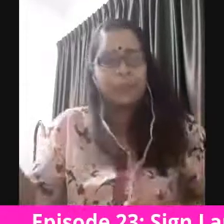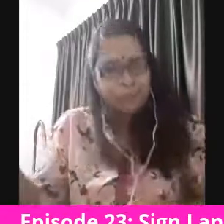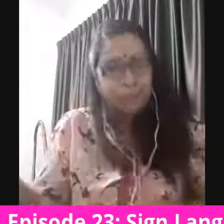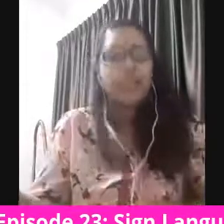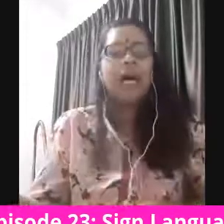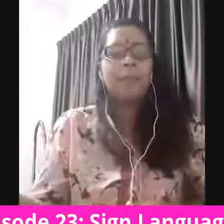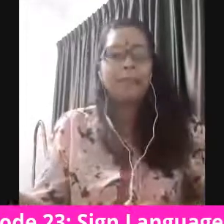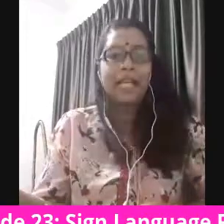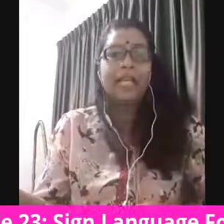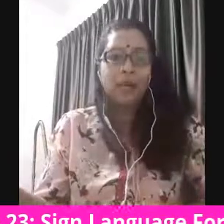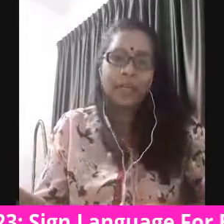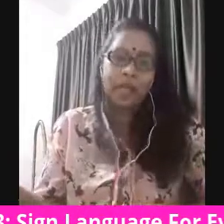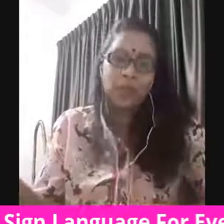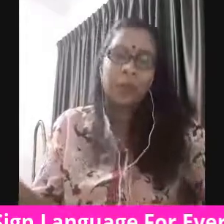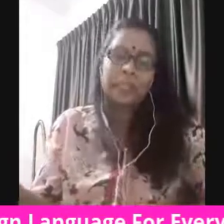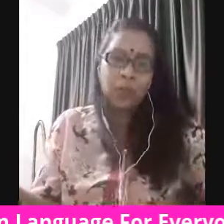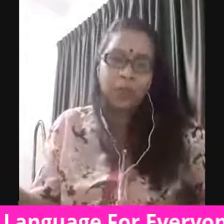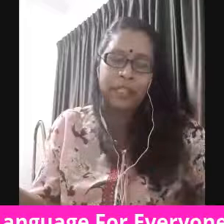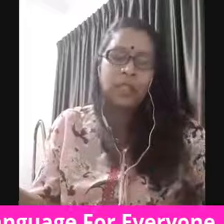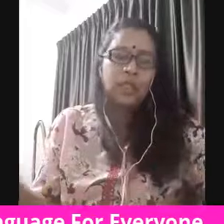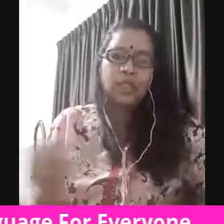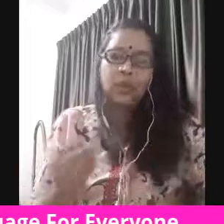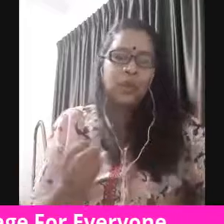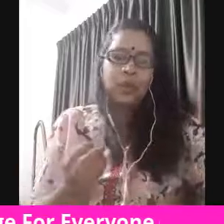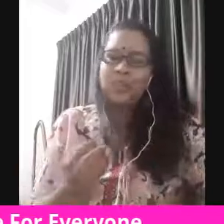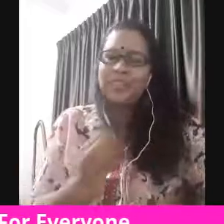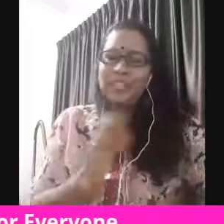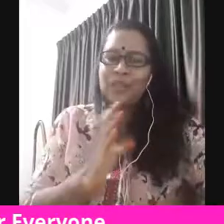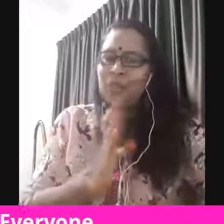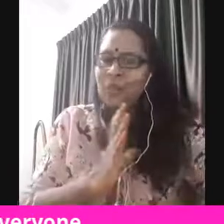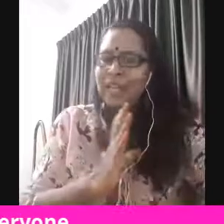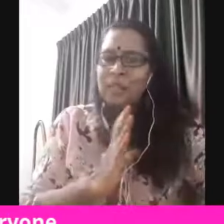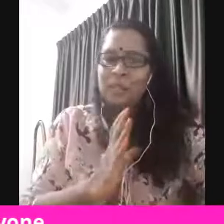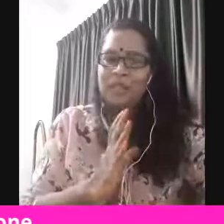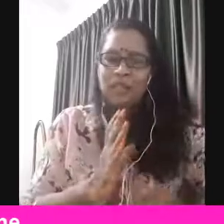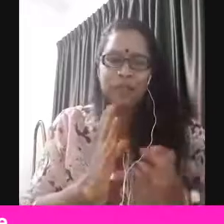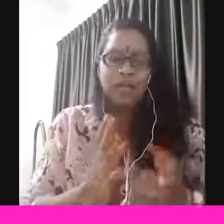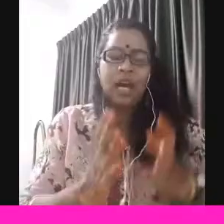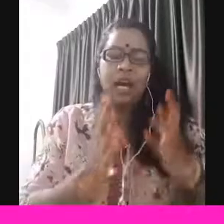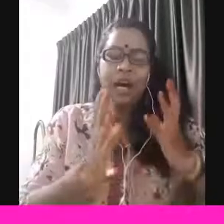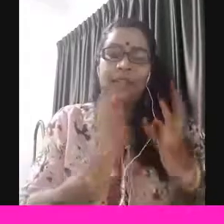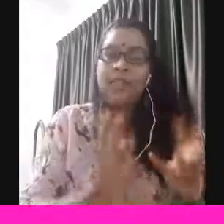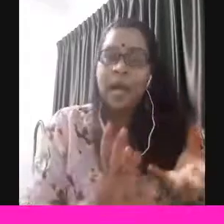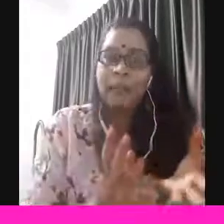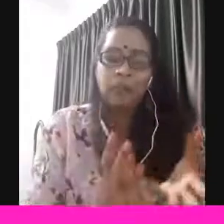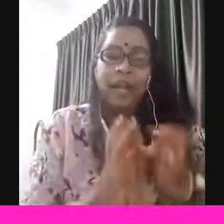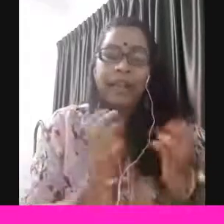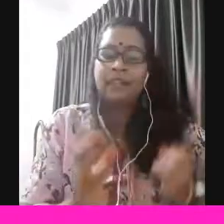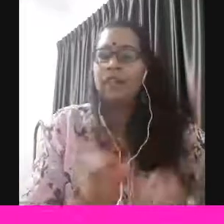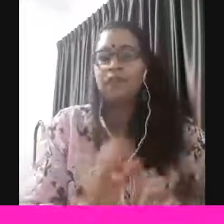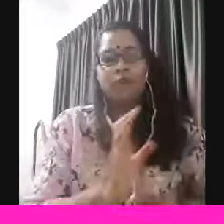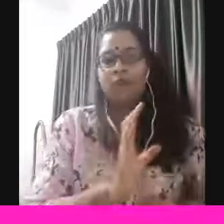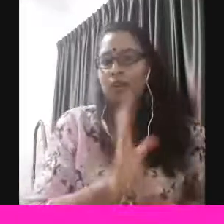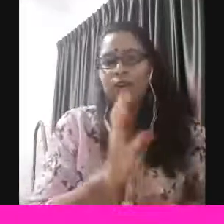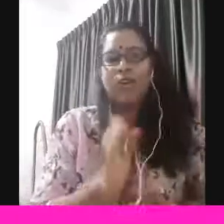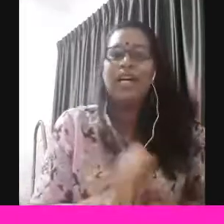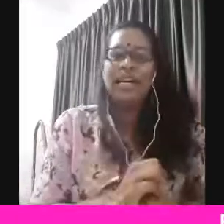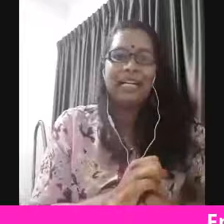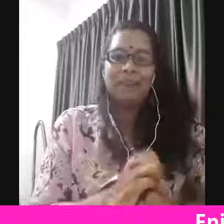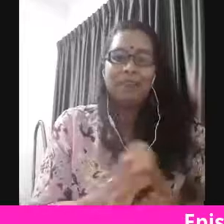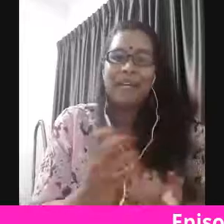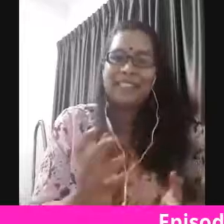like Perdana one, Arus Perdana one. So Mm-hmm. there is no any specific exams or anything